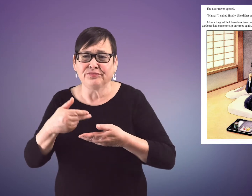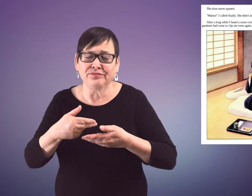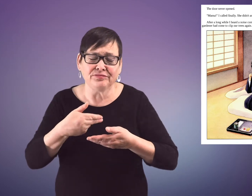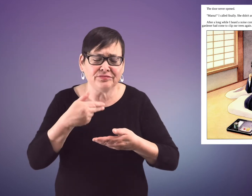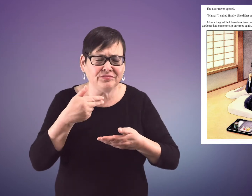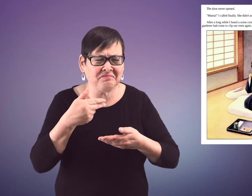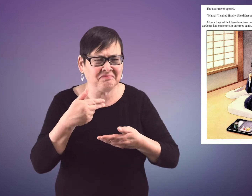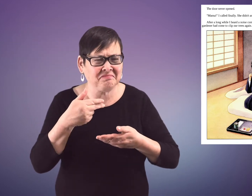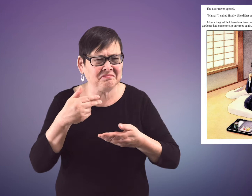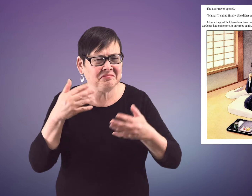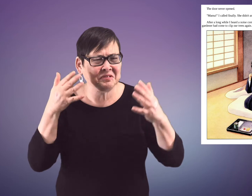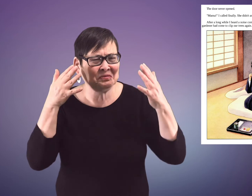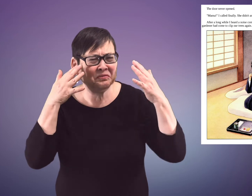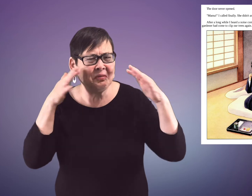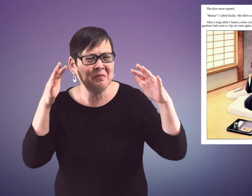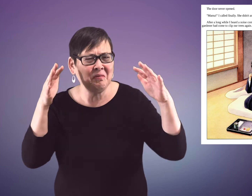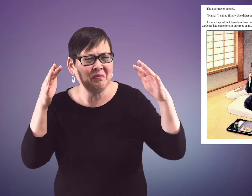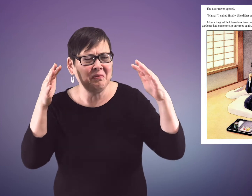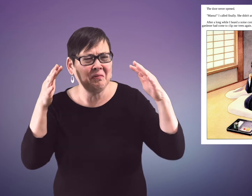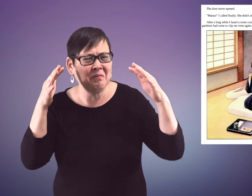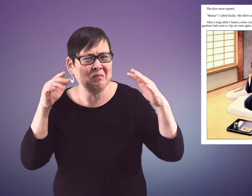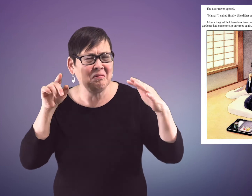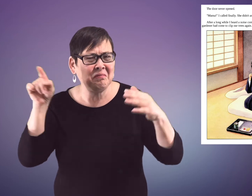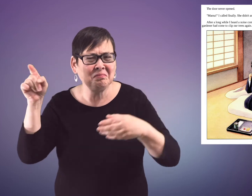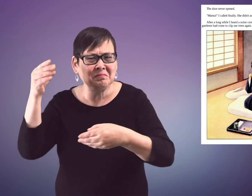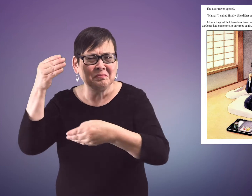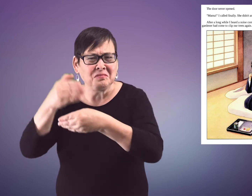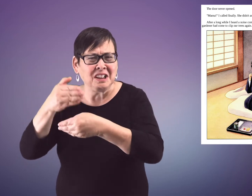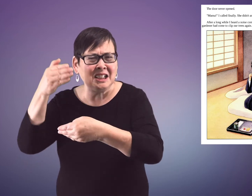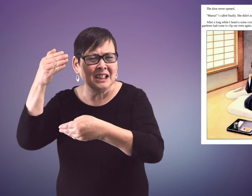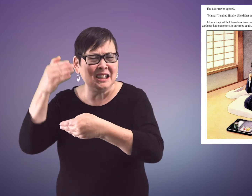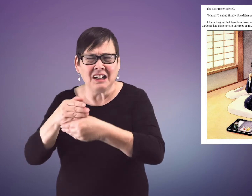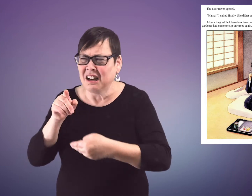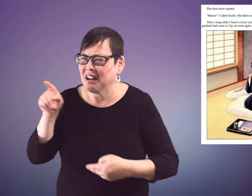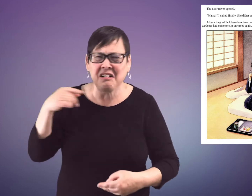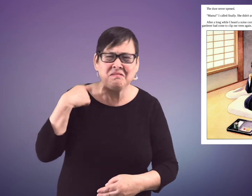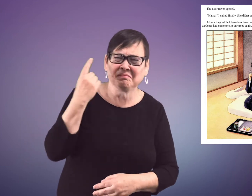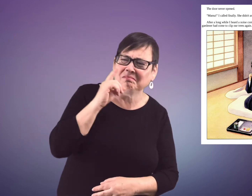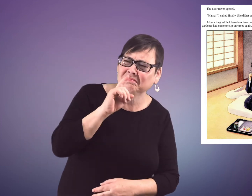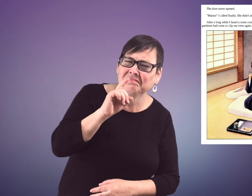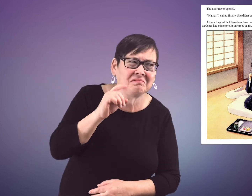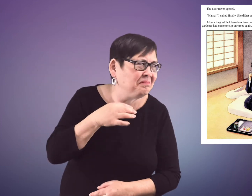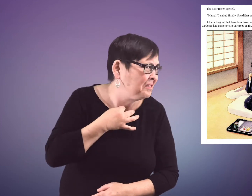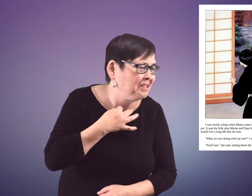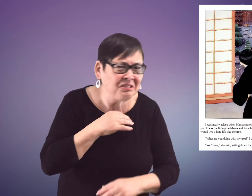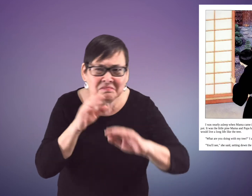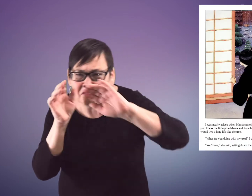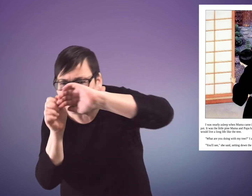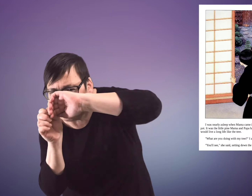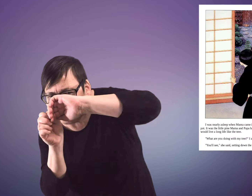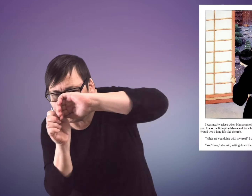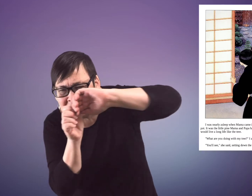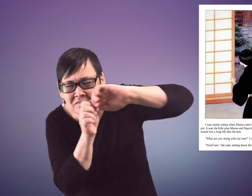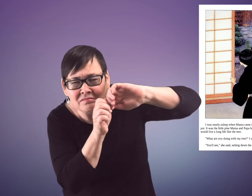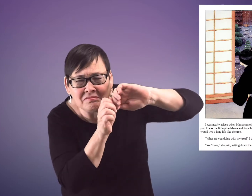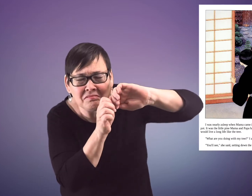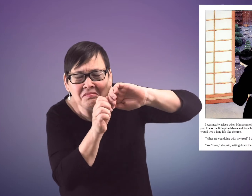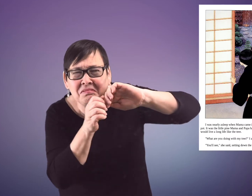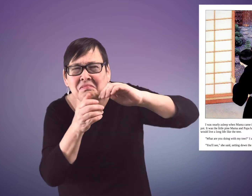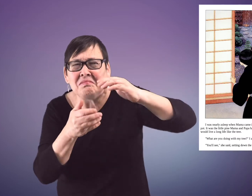After a long while, I heard a noise coming from the garden. Maybe the old gardener had come to clip our